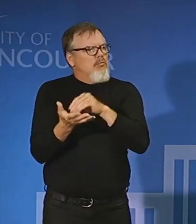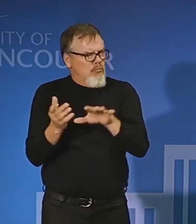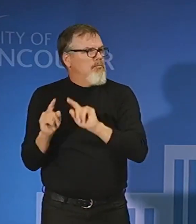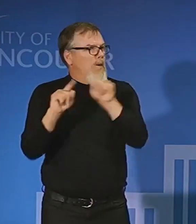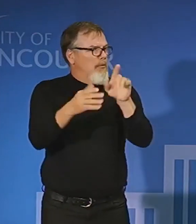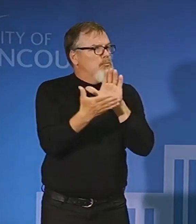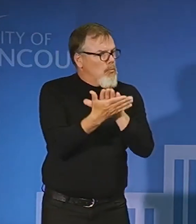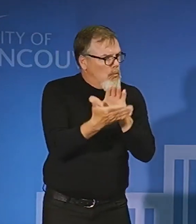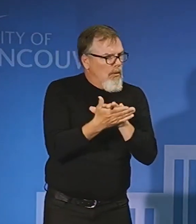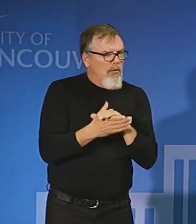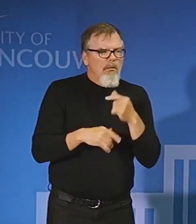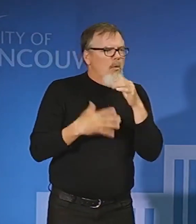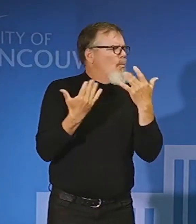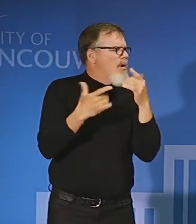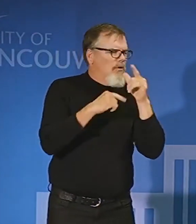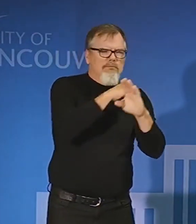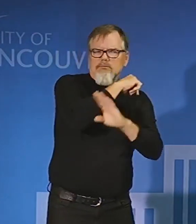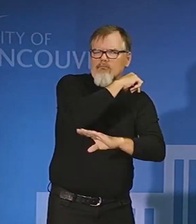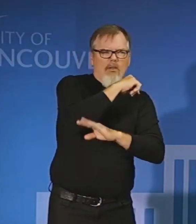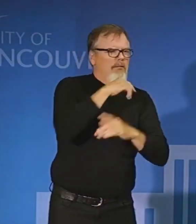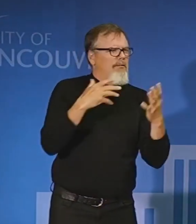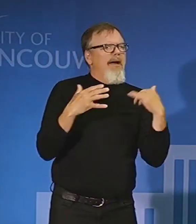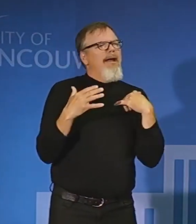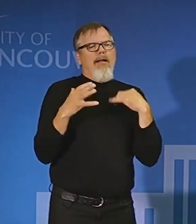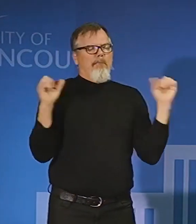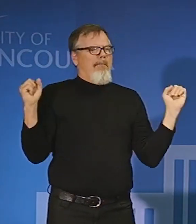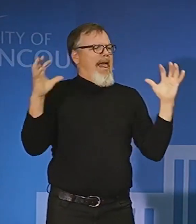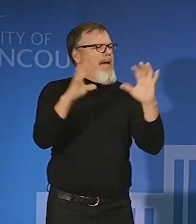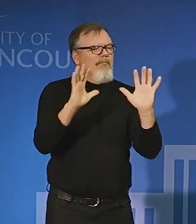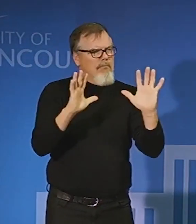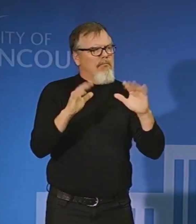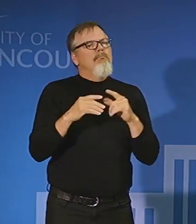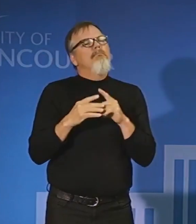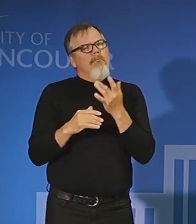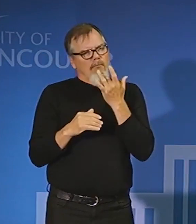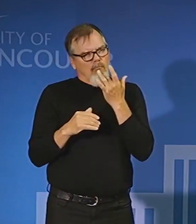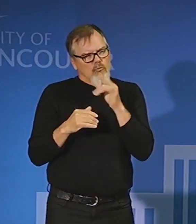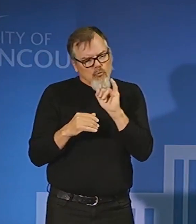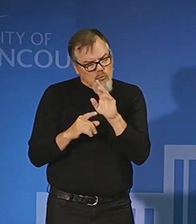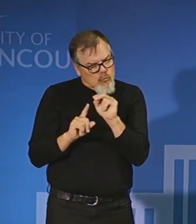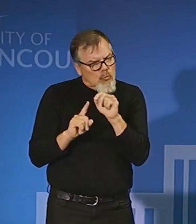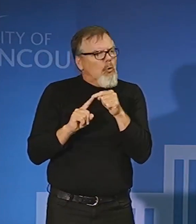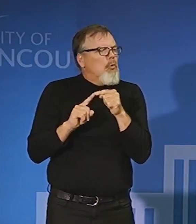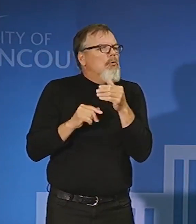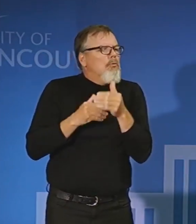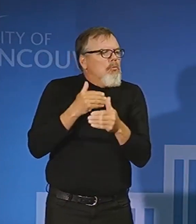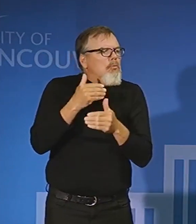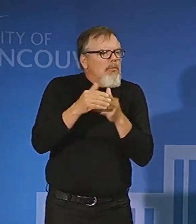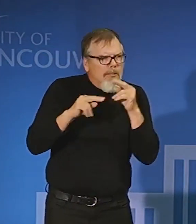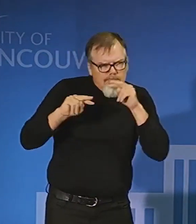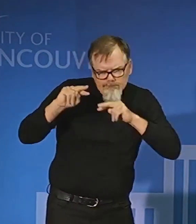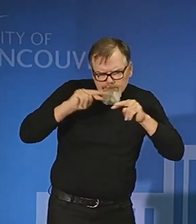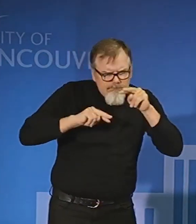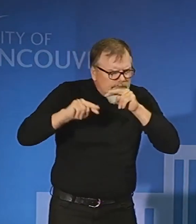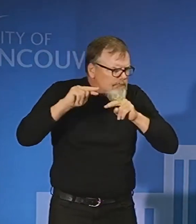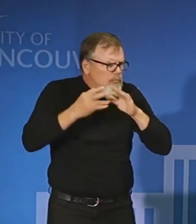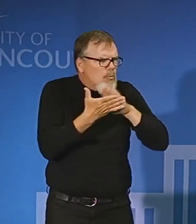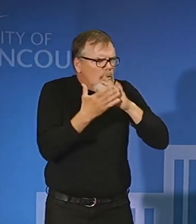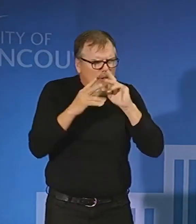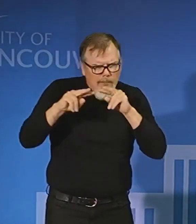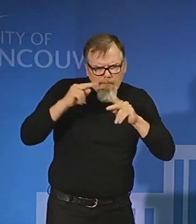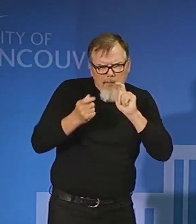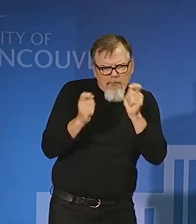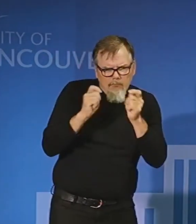when all students are likely to go back. We want to give schools, boards, and schools the opportunity to work through their new safety plans in the month of